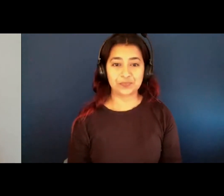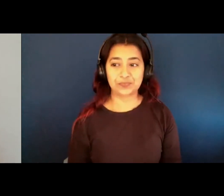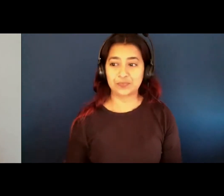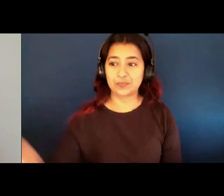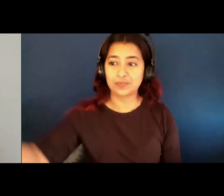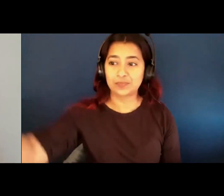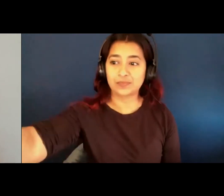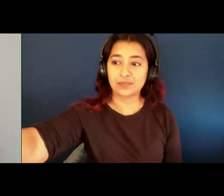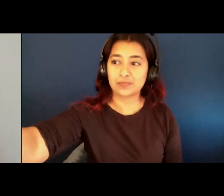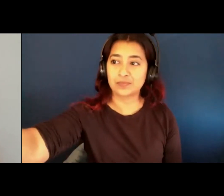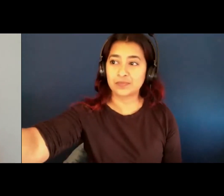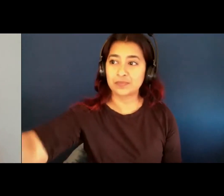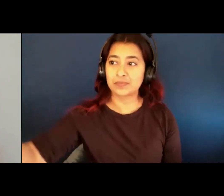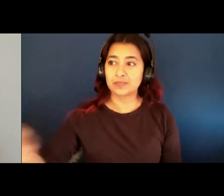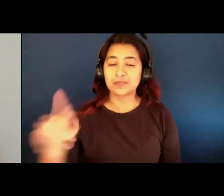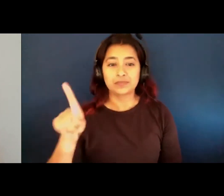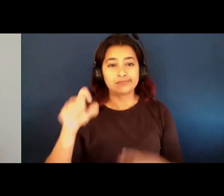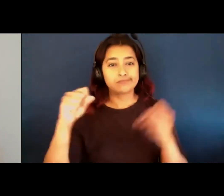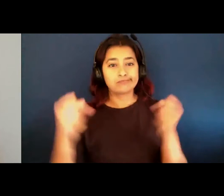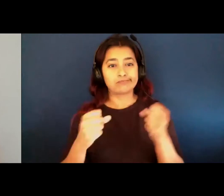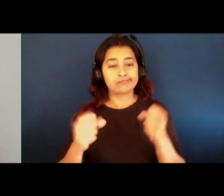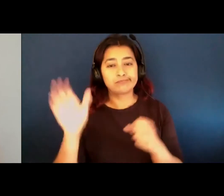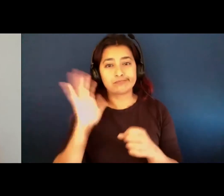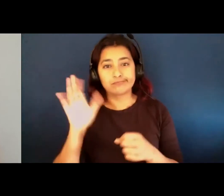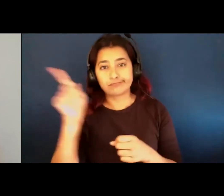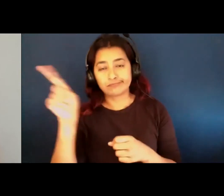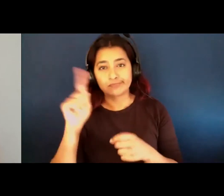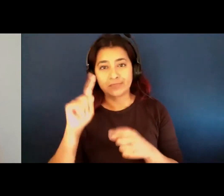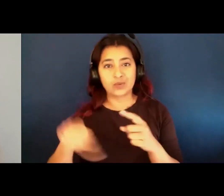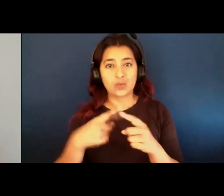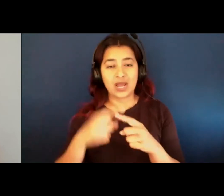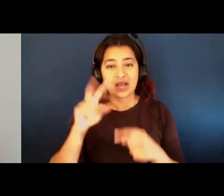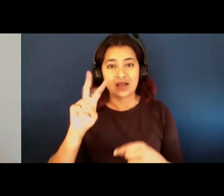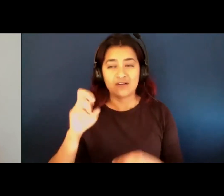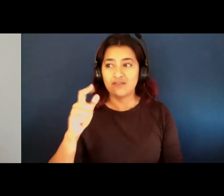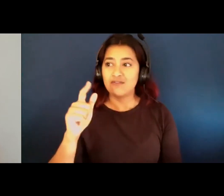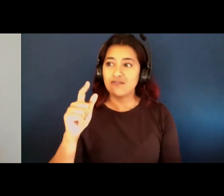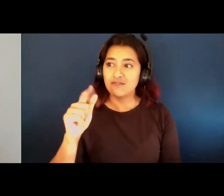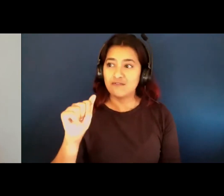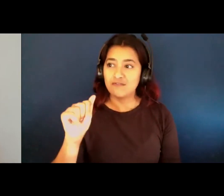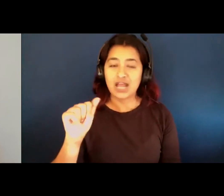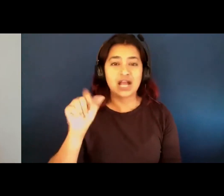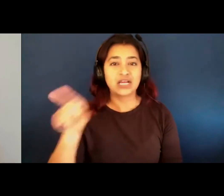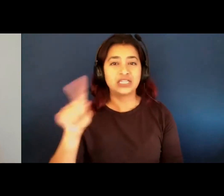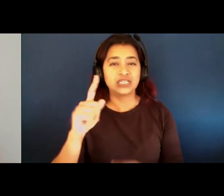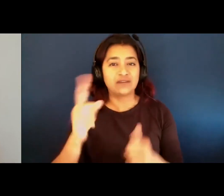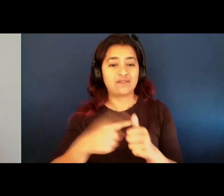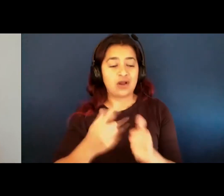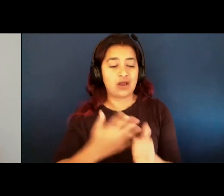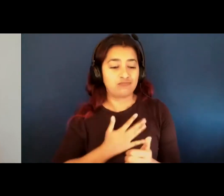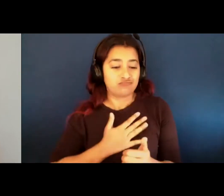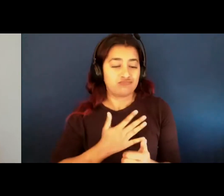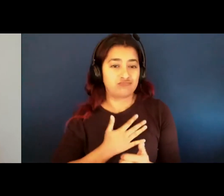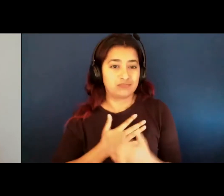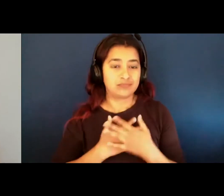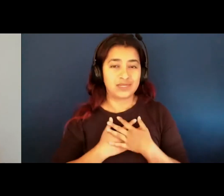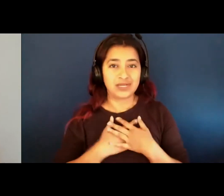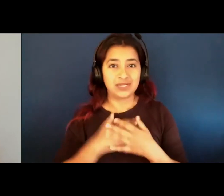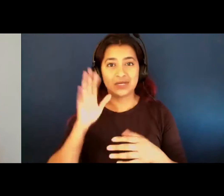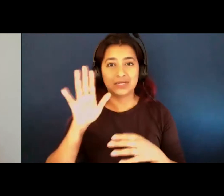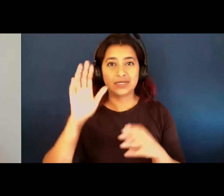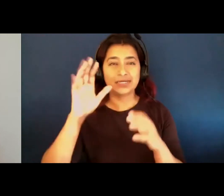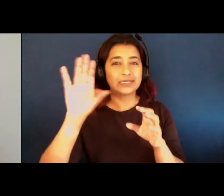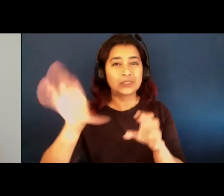It was winter in the projects when Vega first felt her heart flutter. Christmas lights strangled aloe